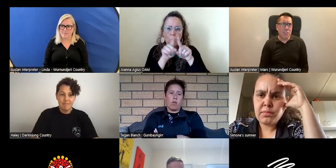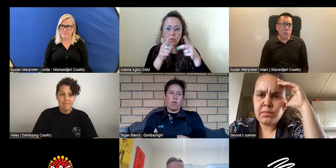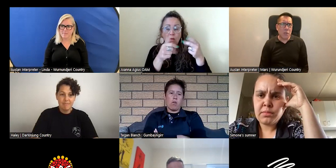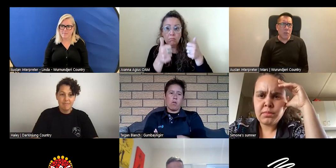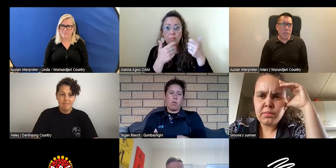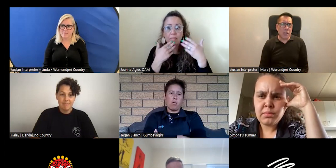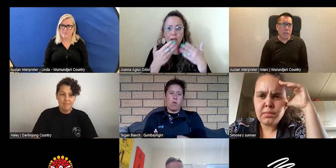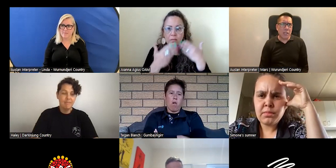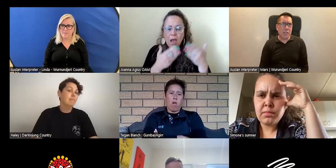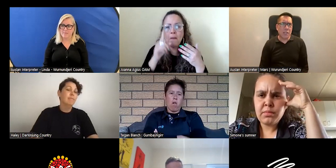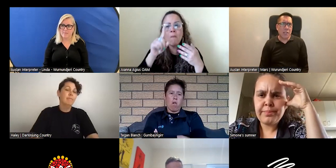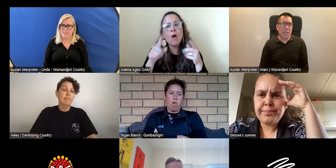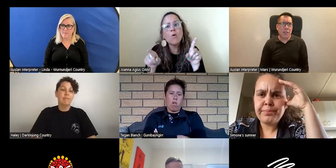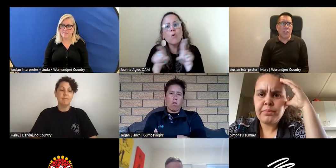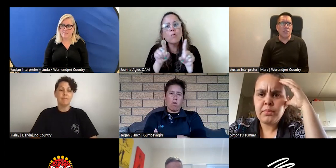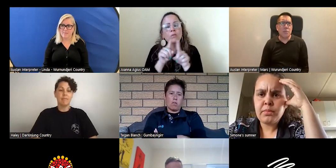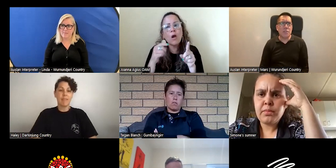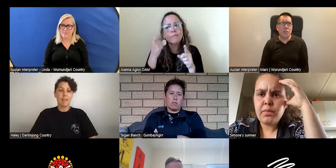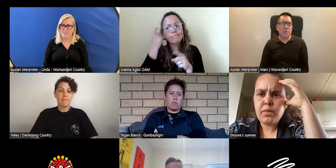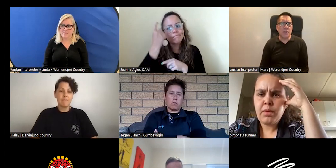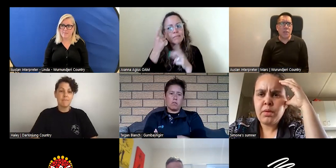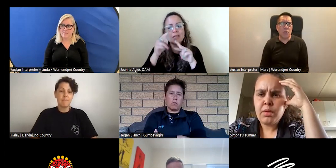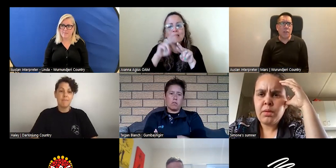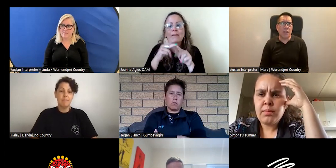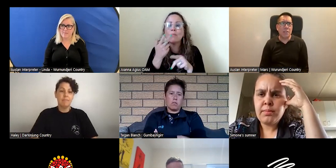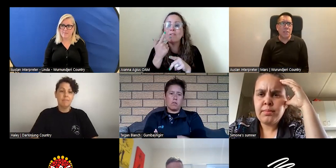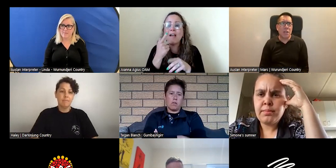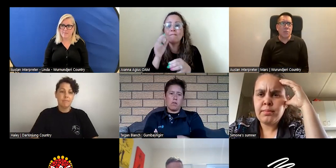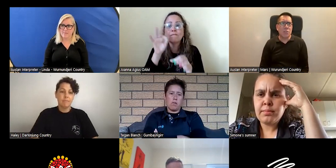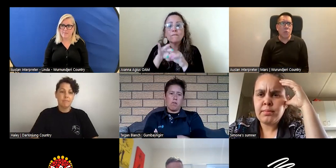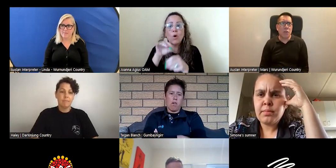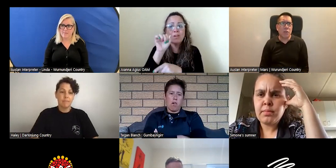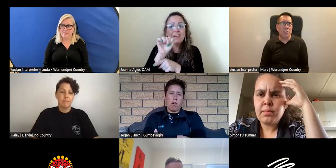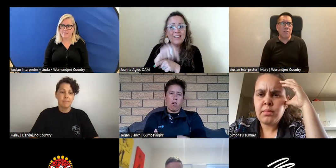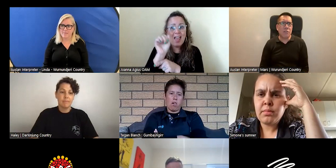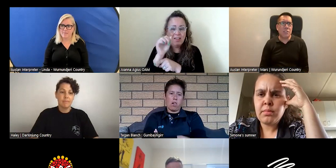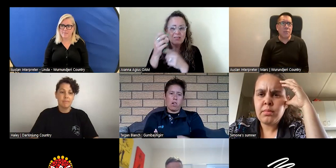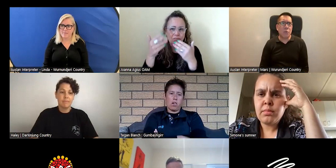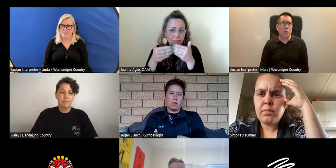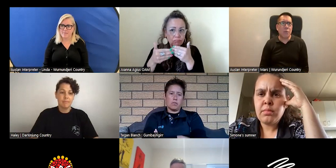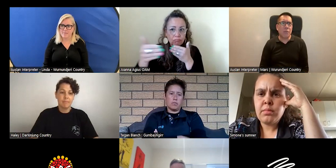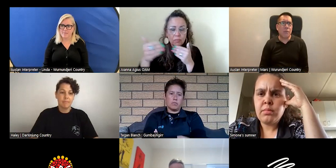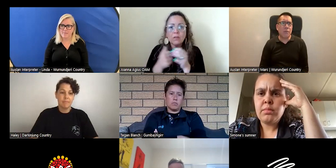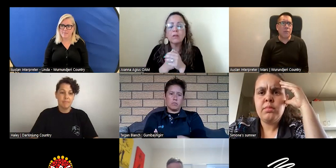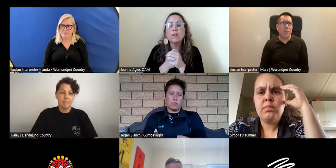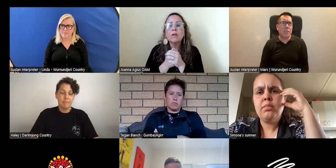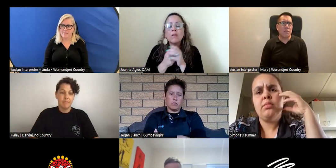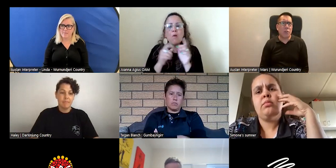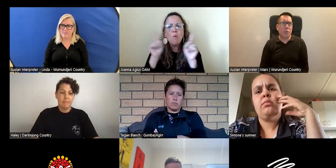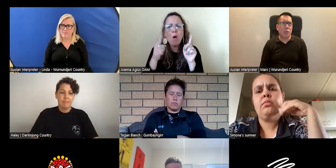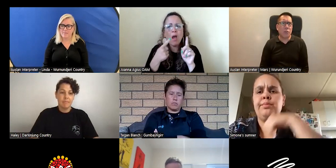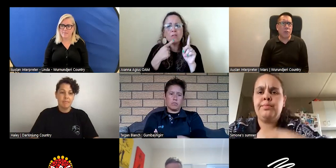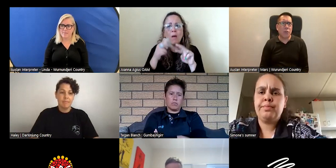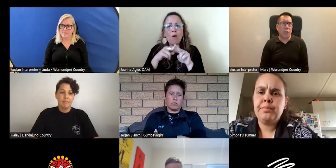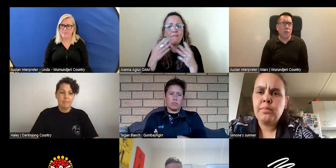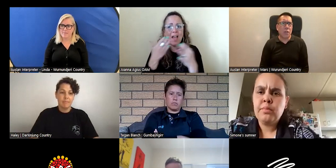Dale, I was just wondering, thank you so much for explaining all of that. I was also wondering, say, for example, if the Yes vote